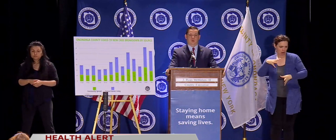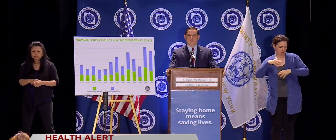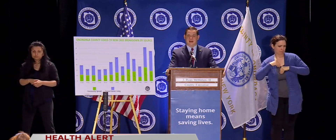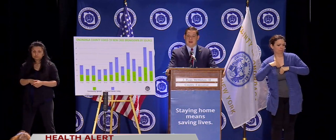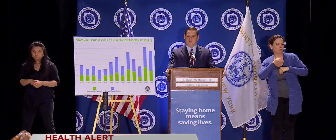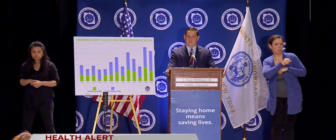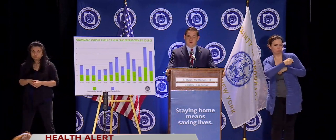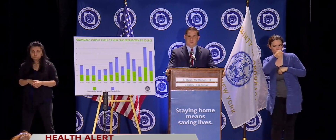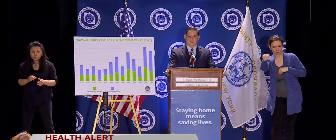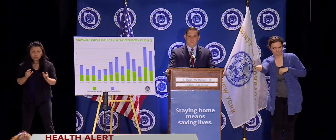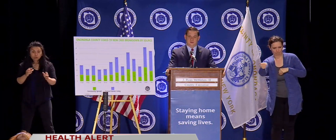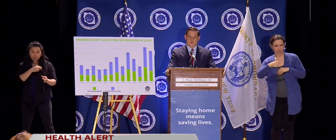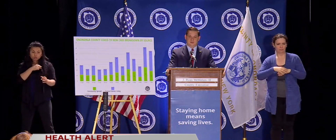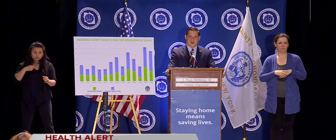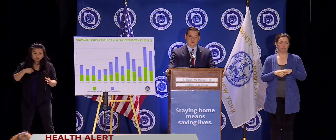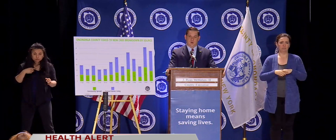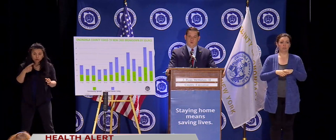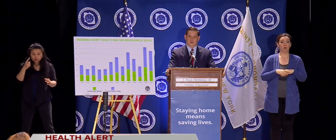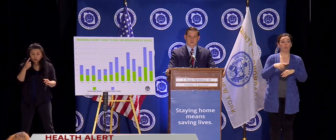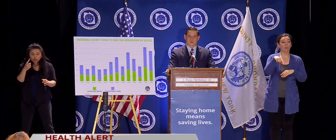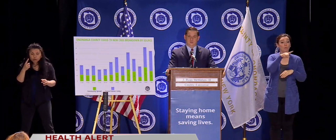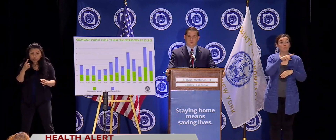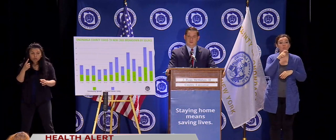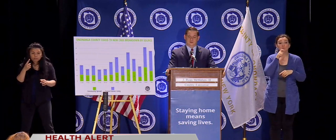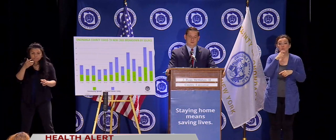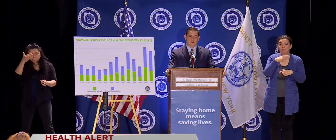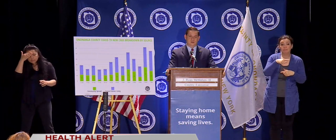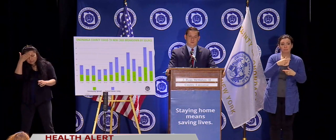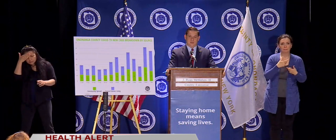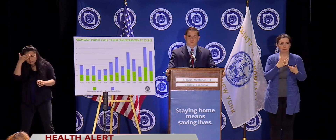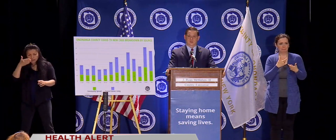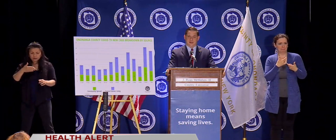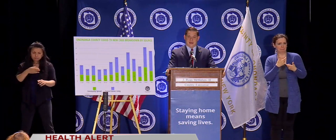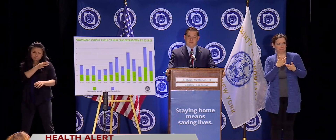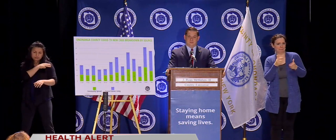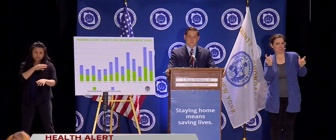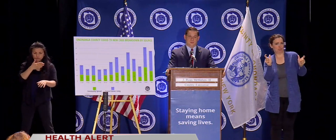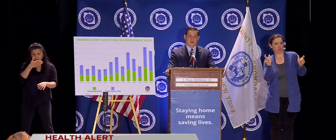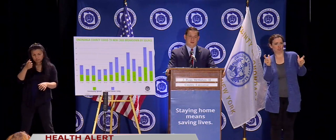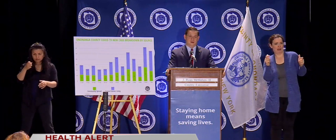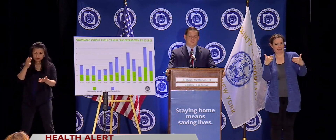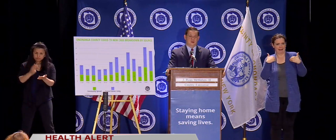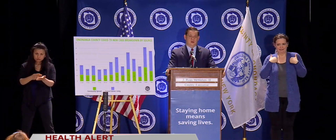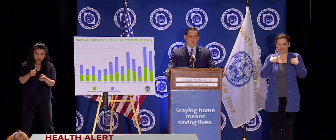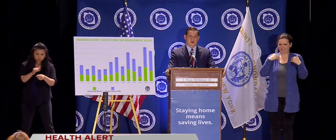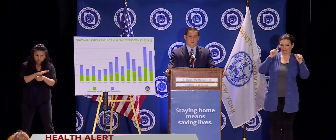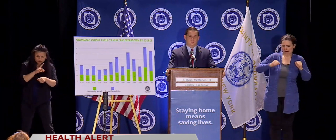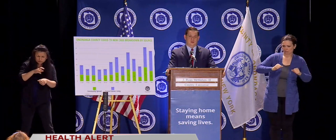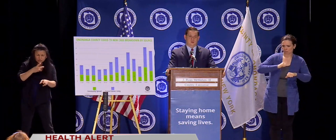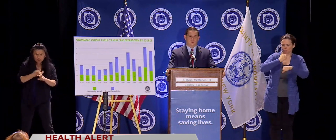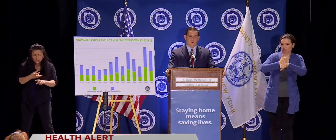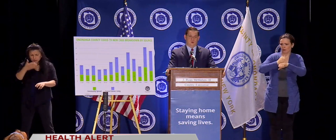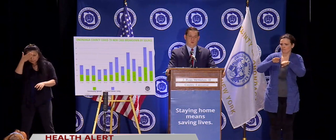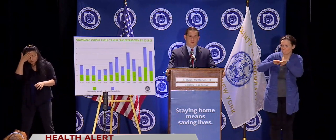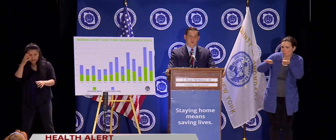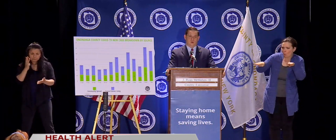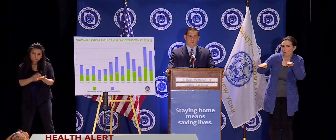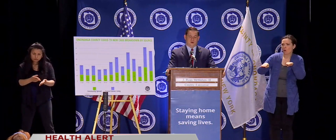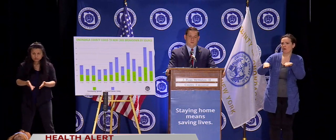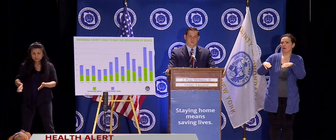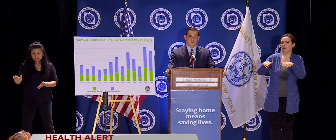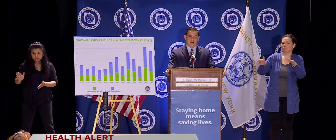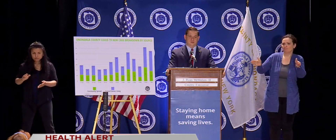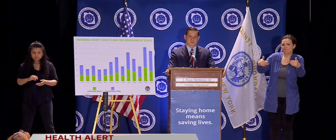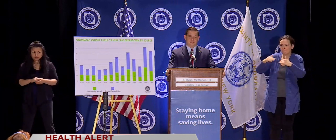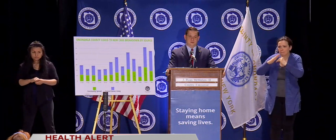the bigger ones that have the ability to have COVID units, that's what's going to happen. And they're going to work